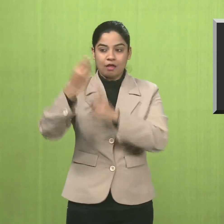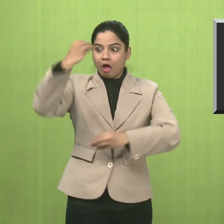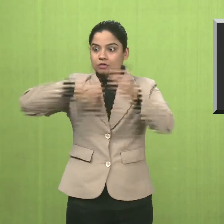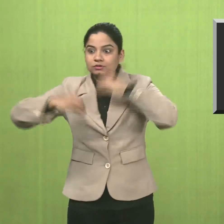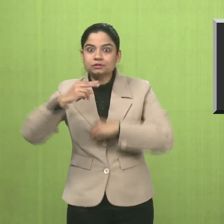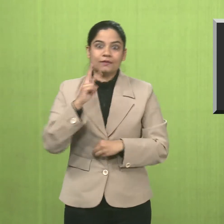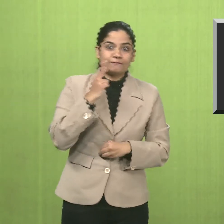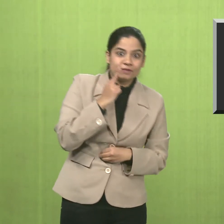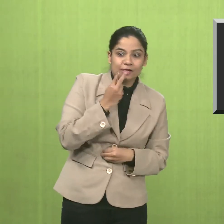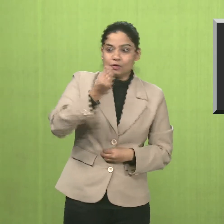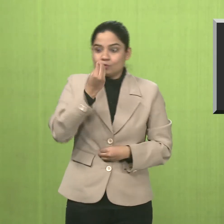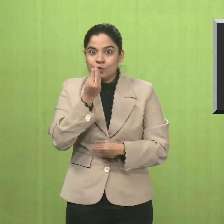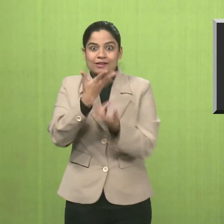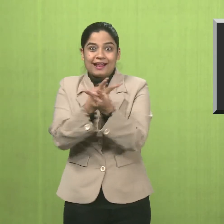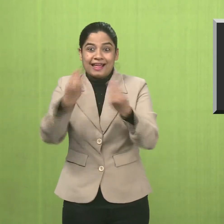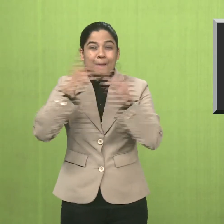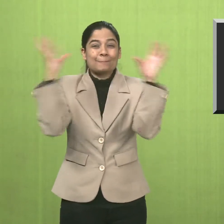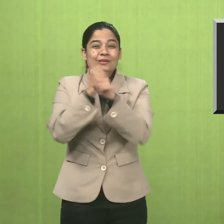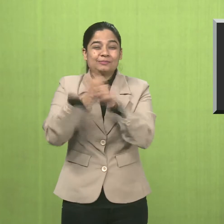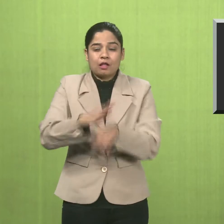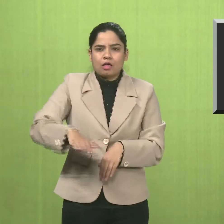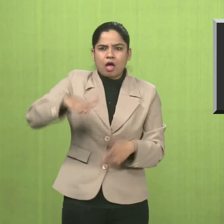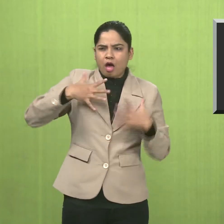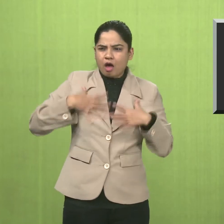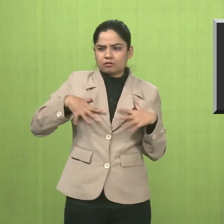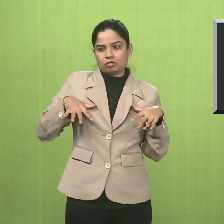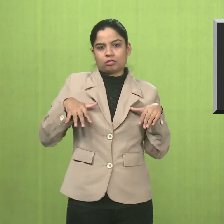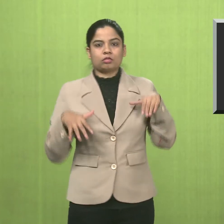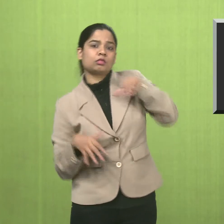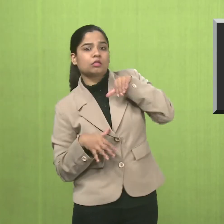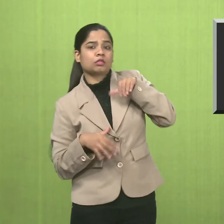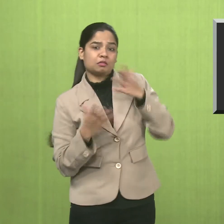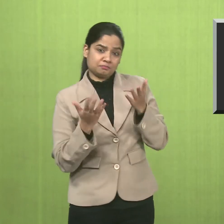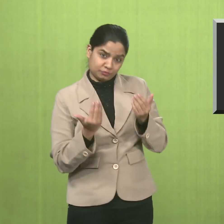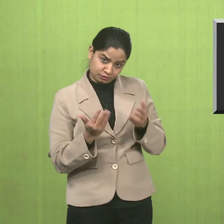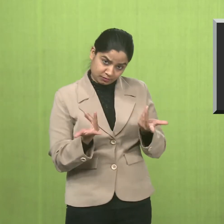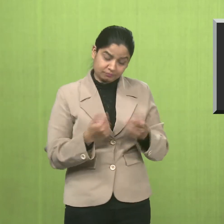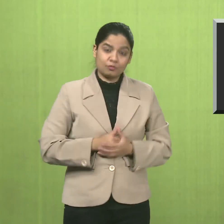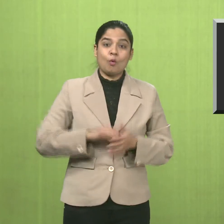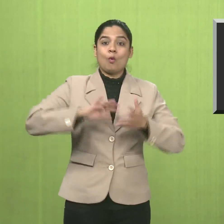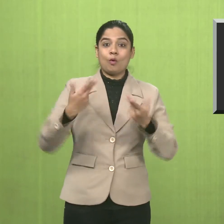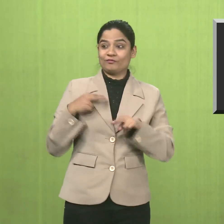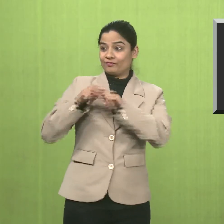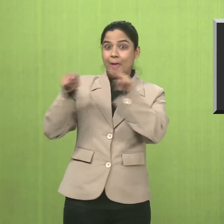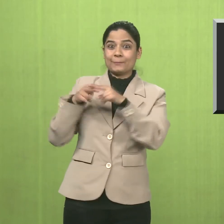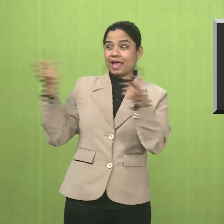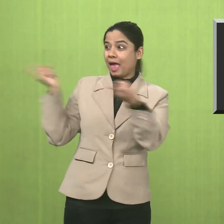or calcium. Due to the deficiency, they can become disabled as well. So that is also a cause